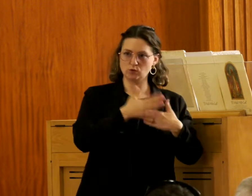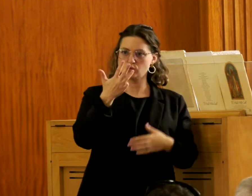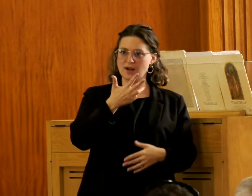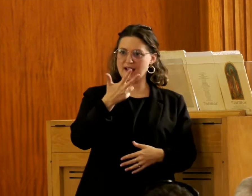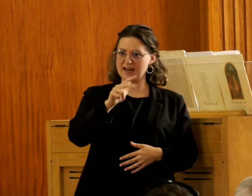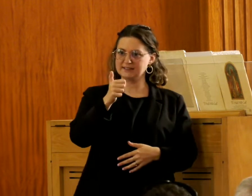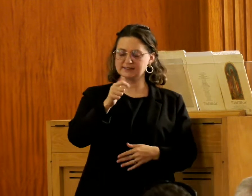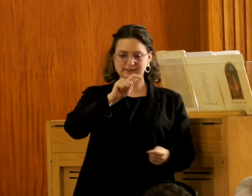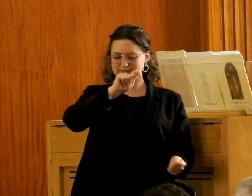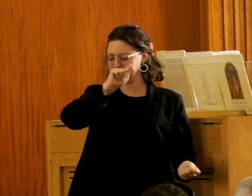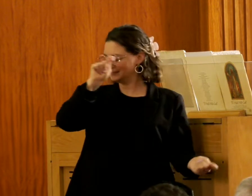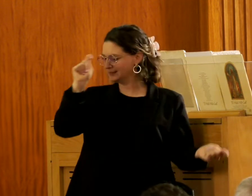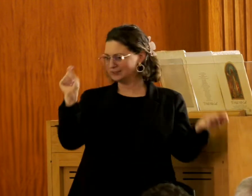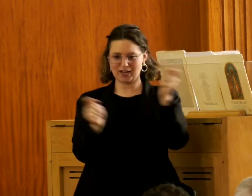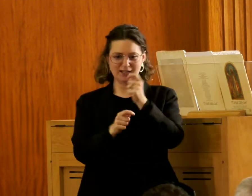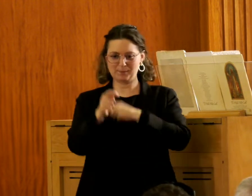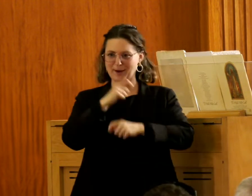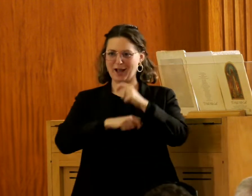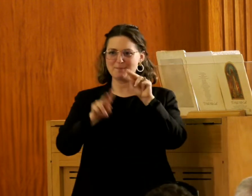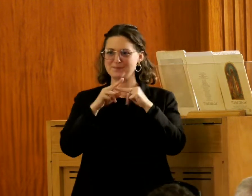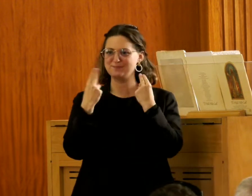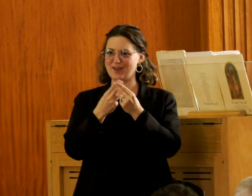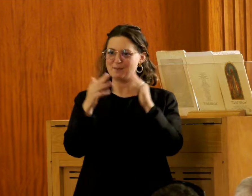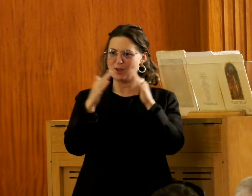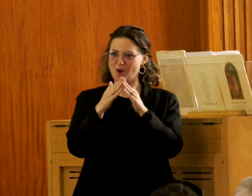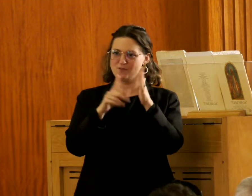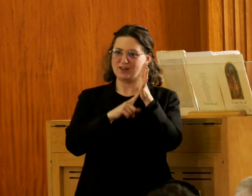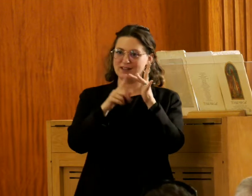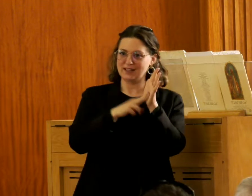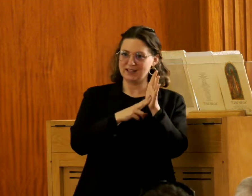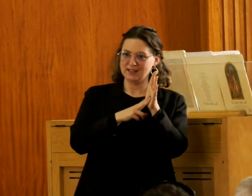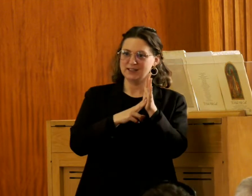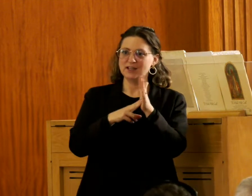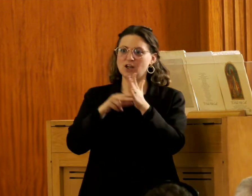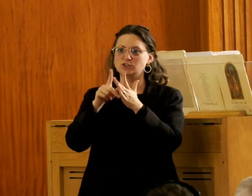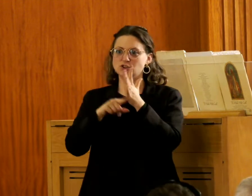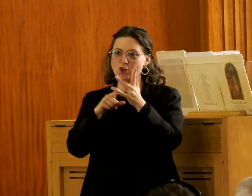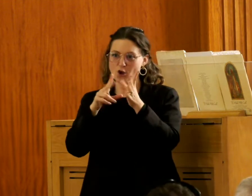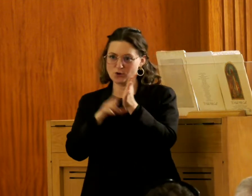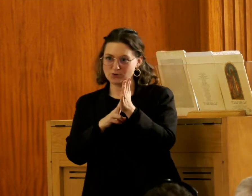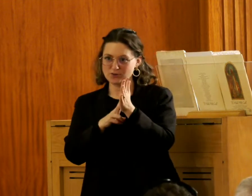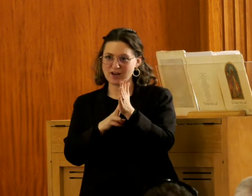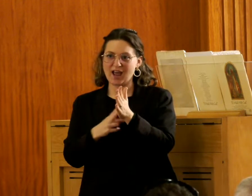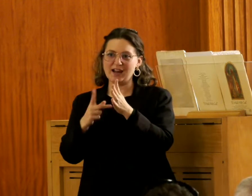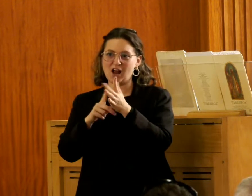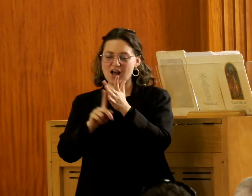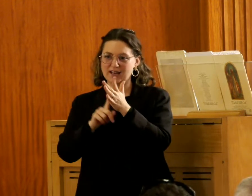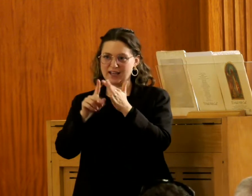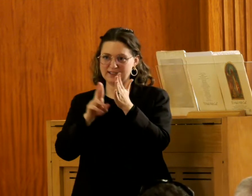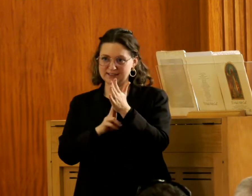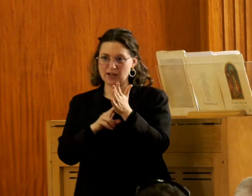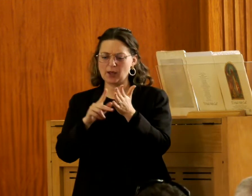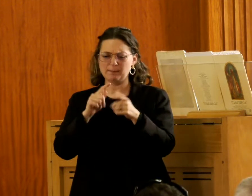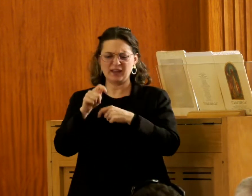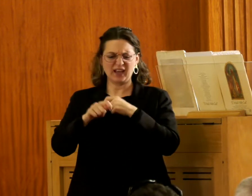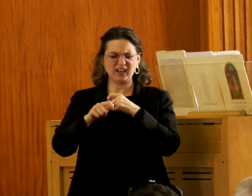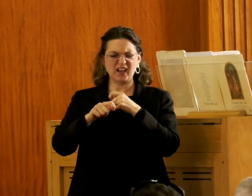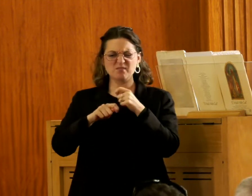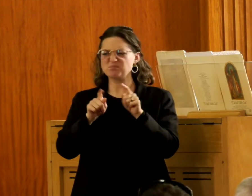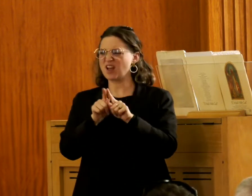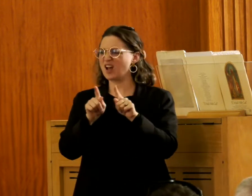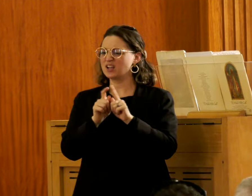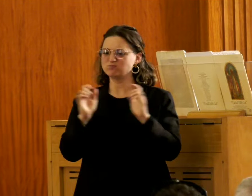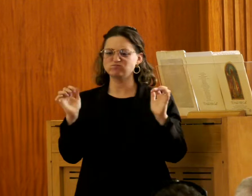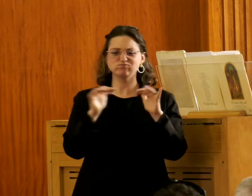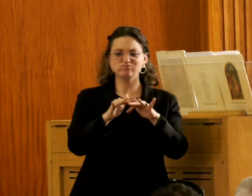was converted to a family home for Lynn, Joan and Elaine, and remained a gathering place for many more years.